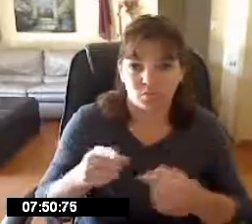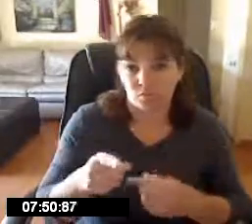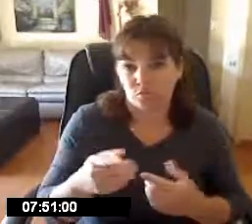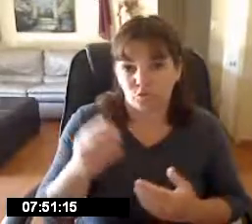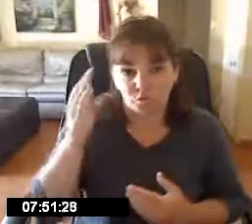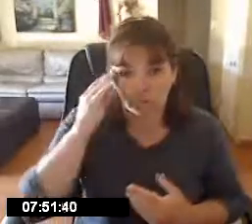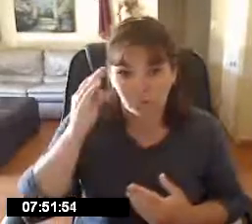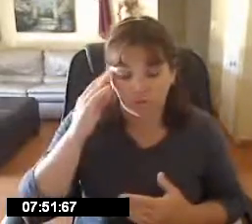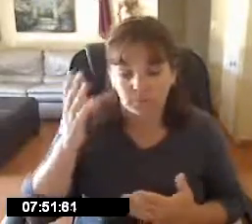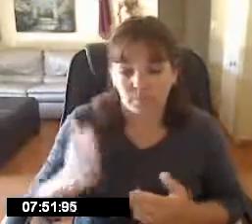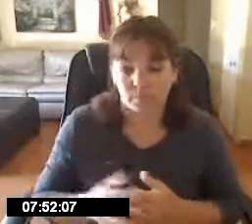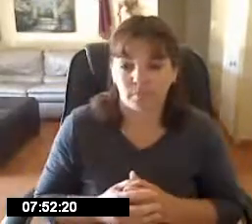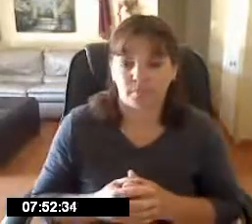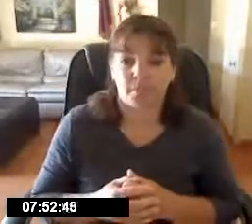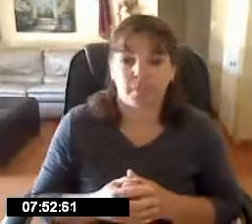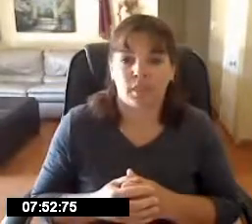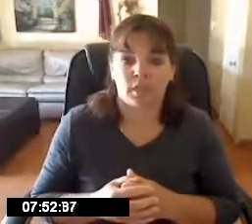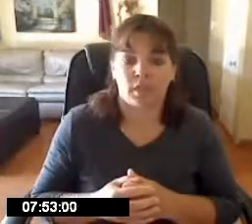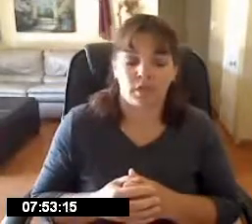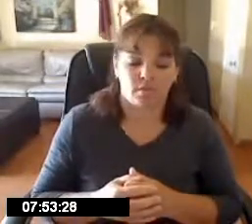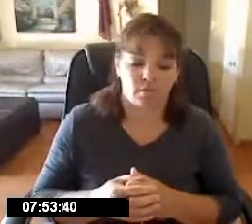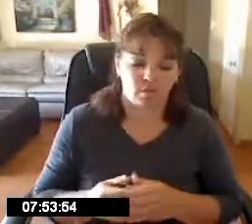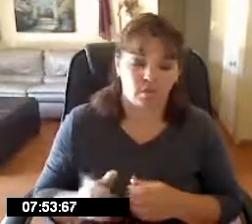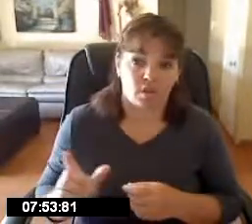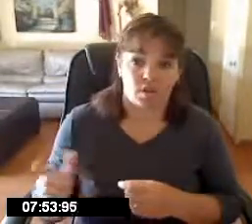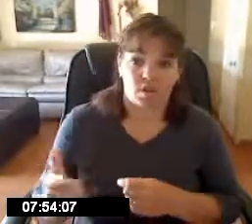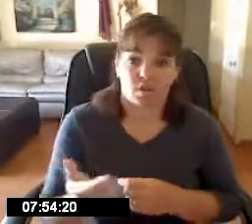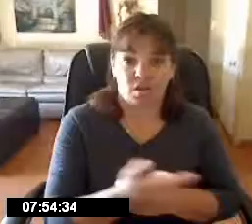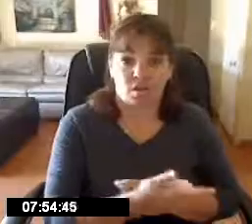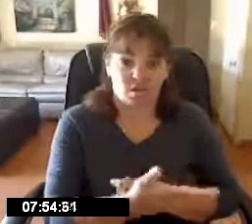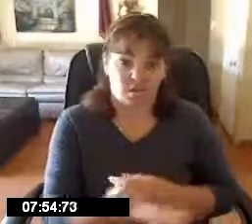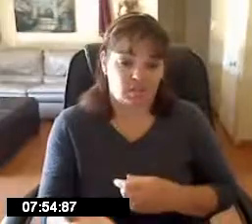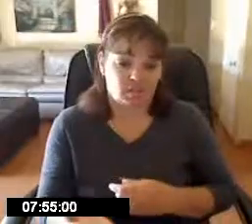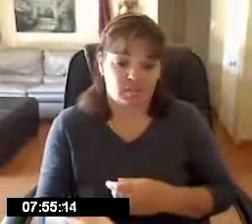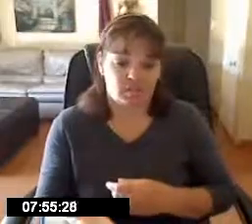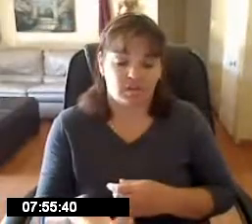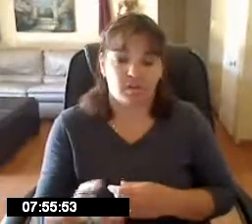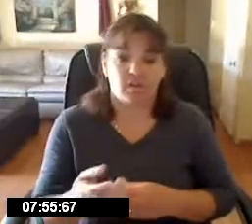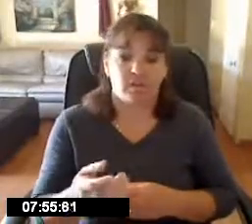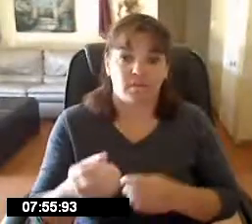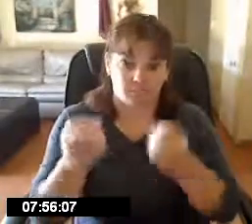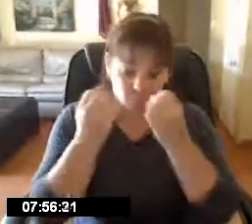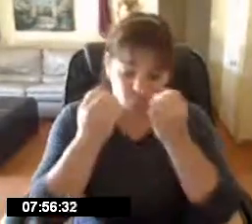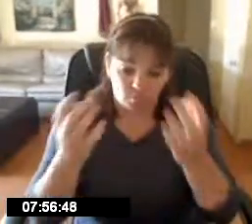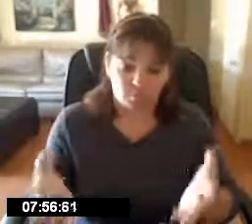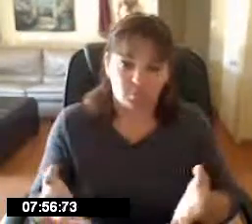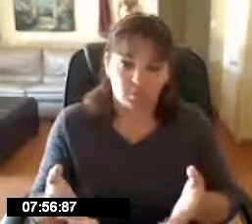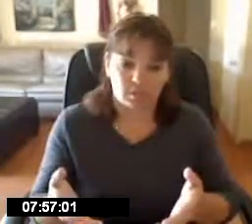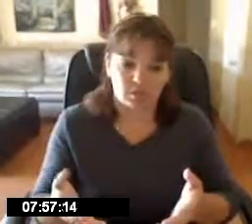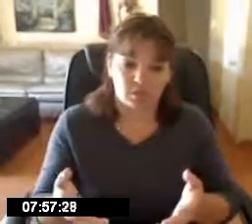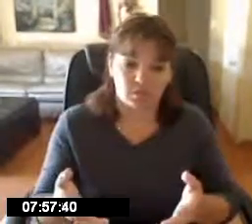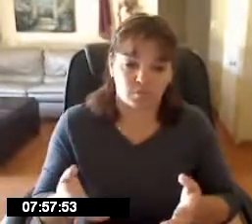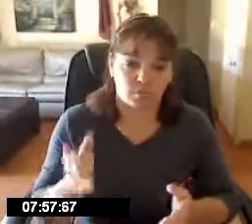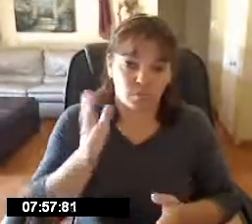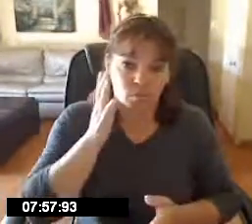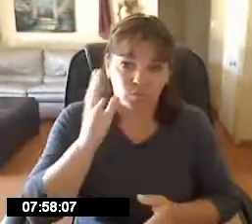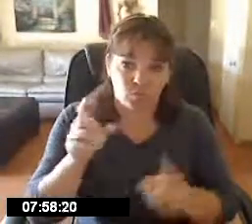This is all information that you'll be tested on in the knowledge portion, the written test. So you're going to want to make sure that you